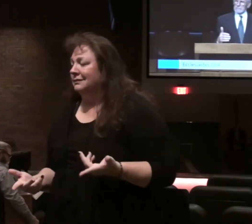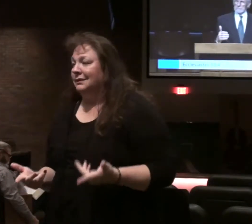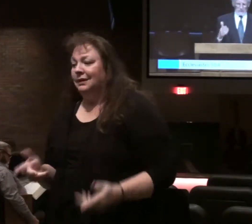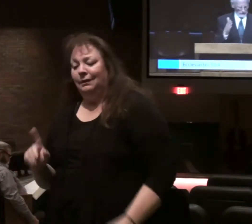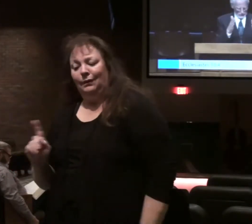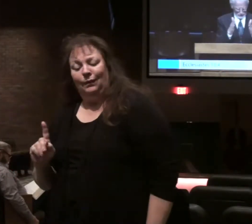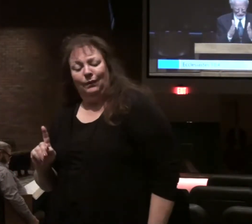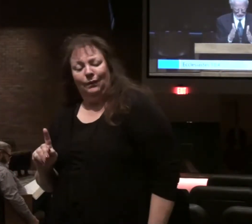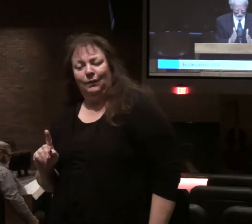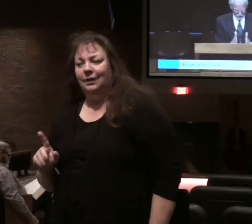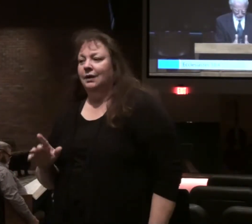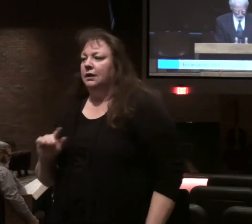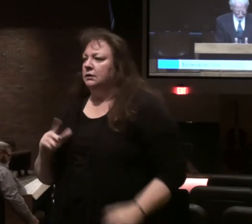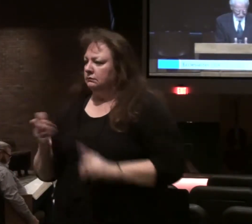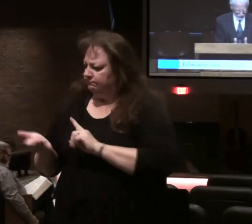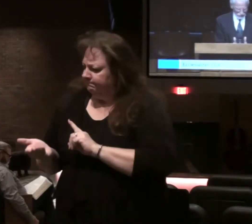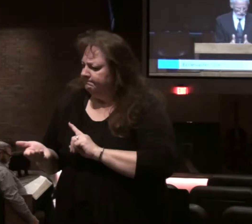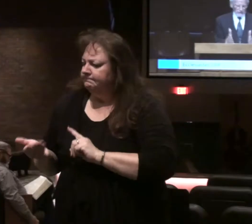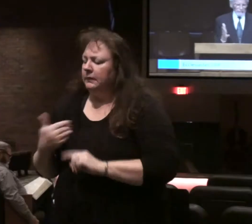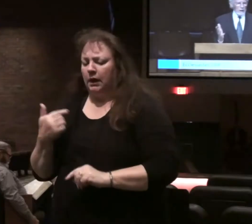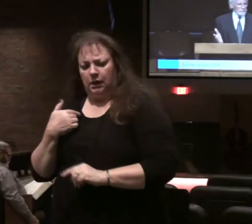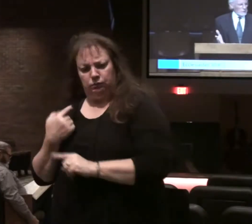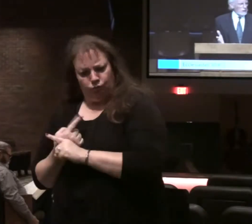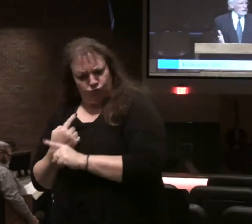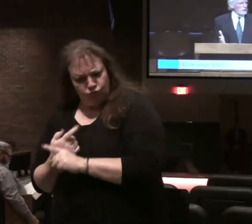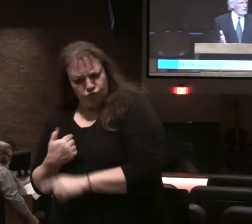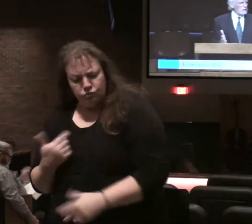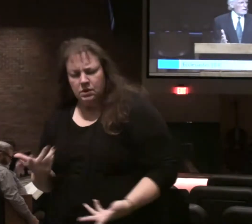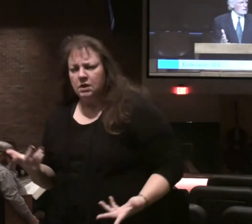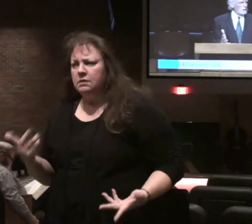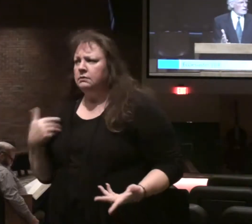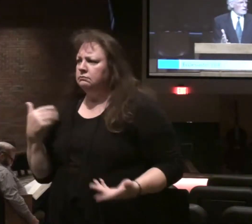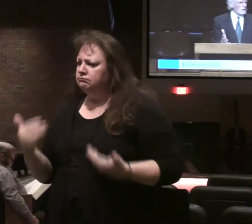No. If you're convinced you conducted yourself properly,